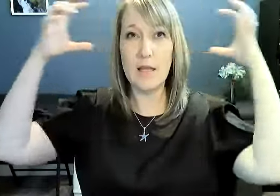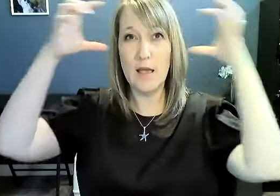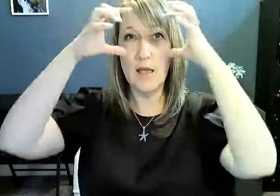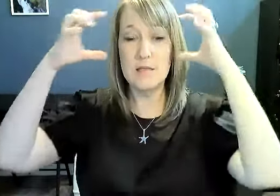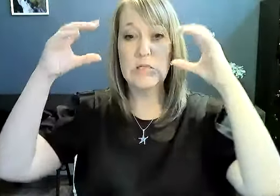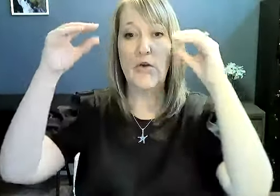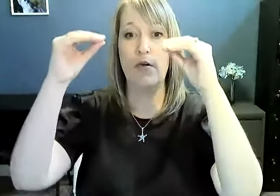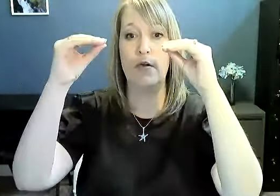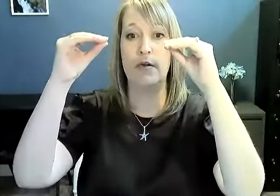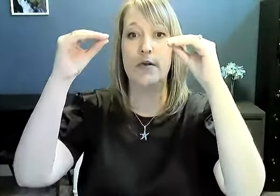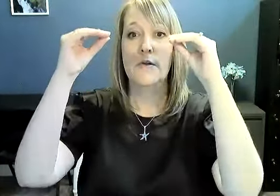area